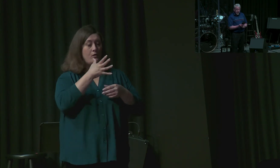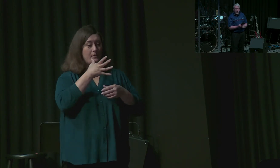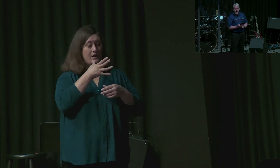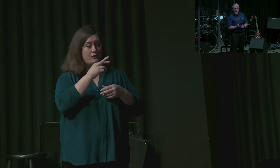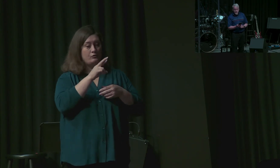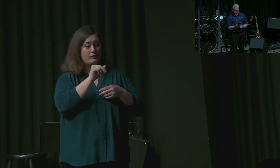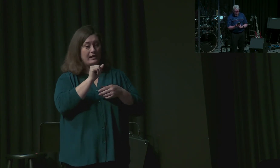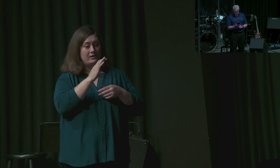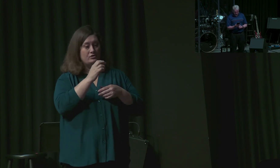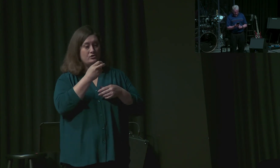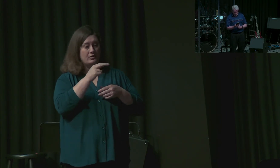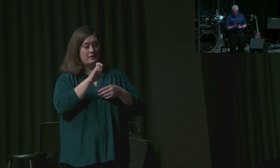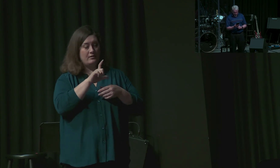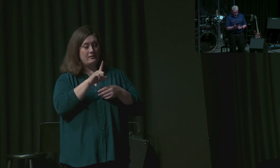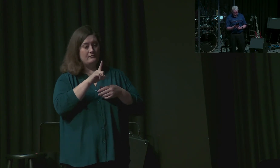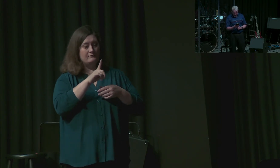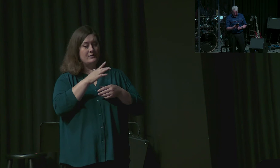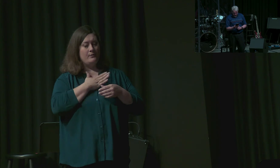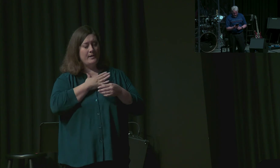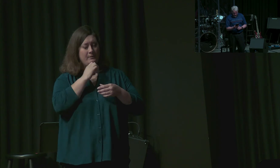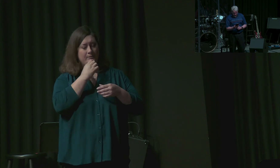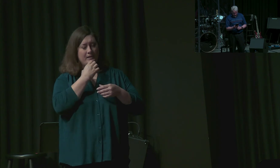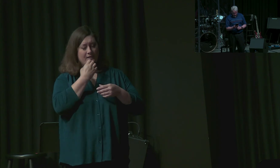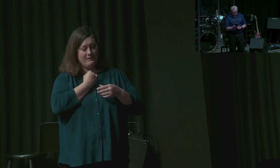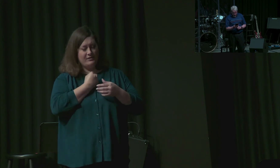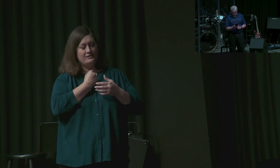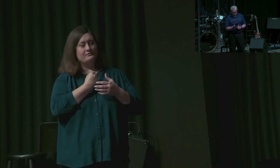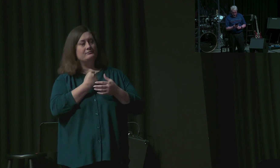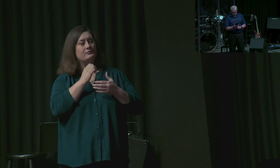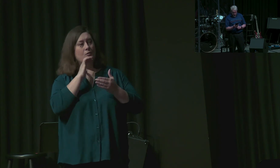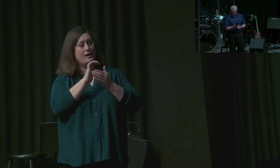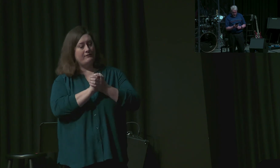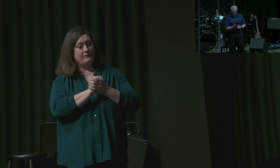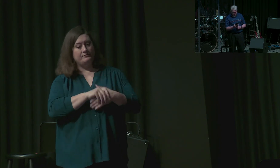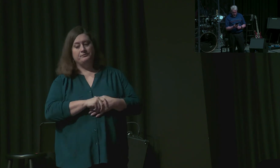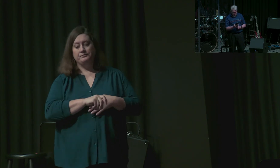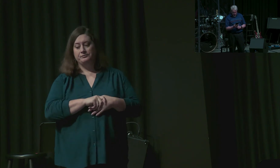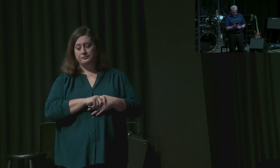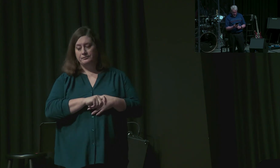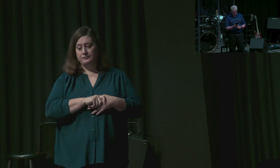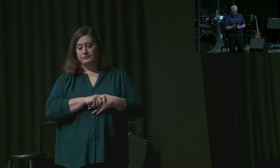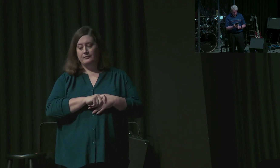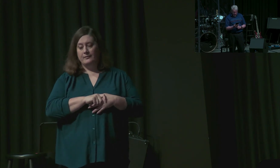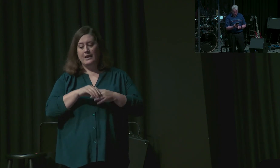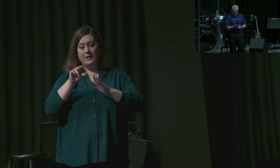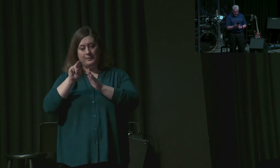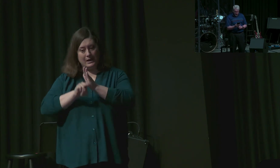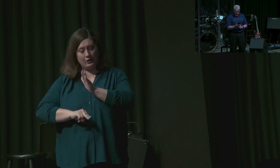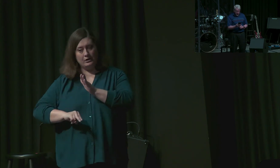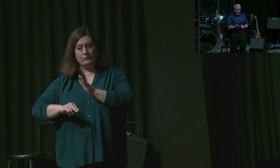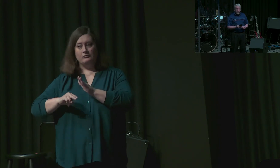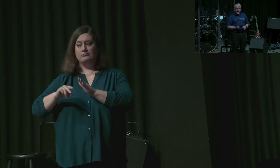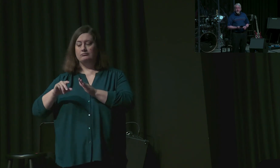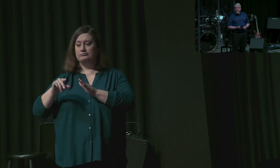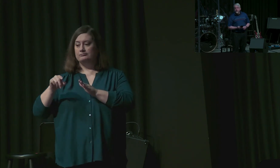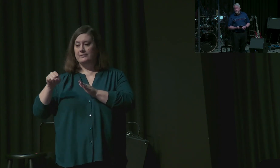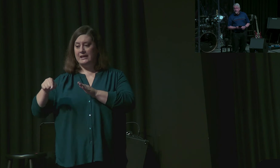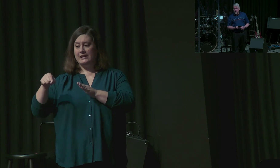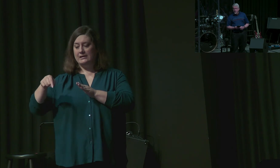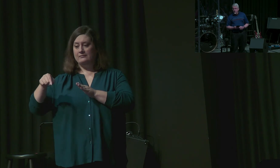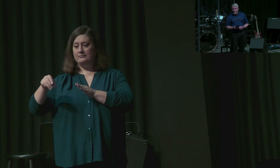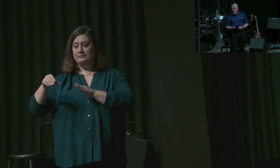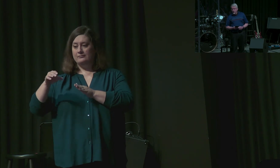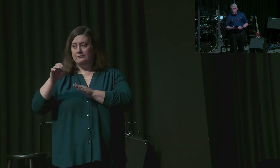to go to Ephrathah. And I buried her there on the way to Ephrath, that